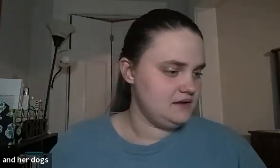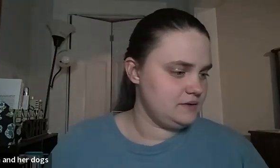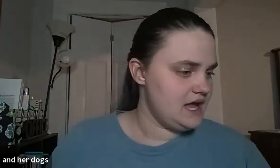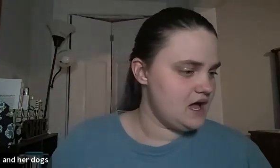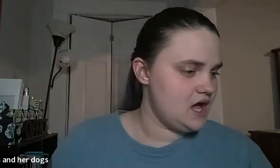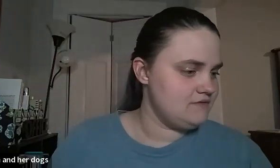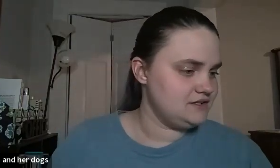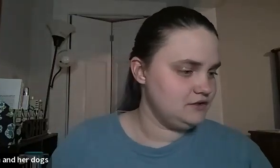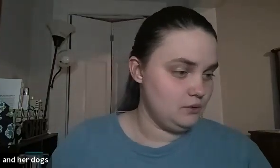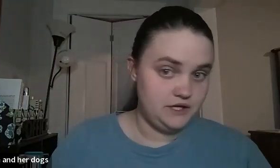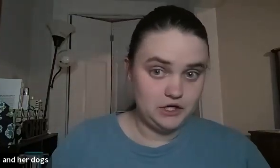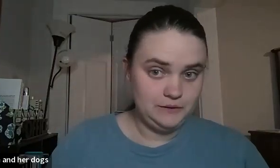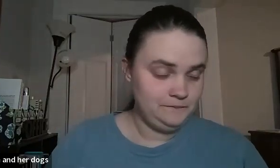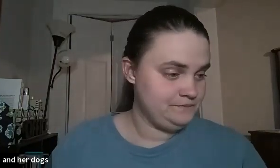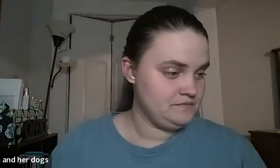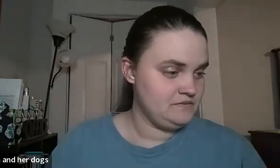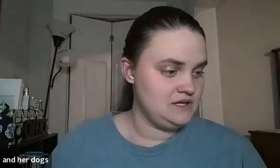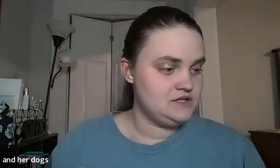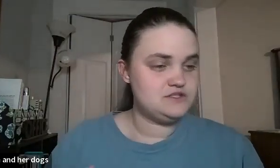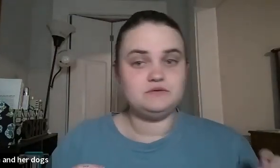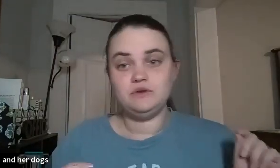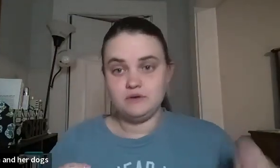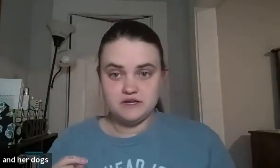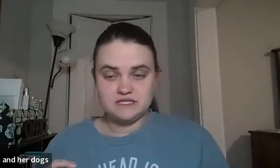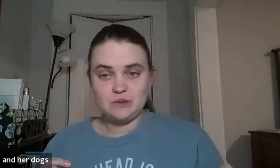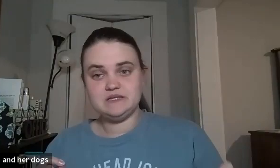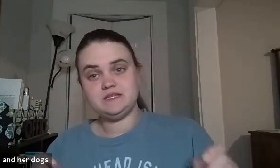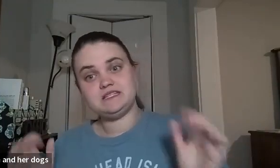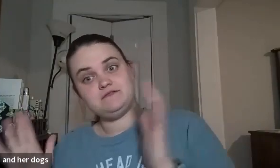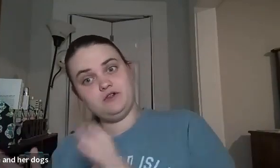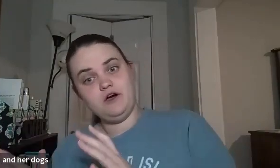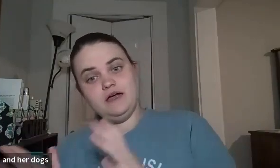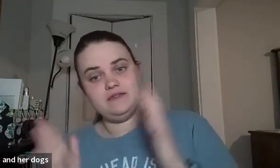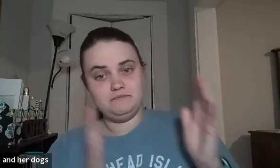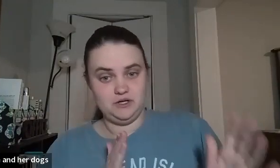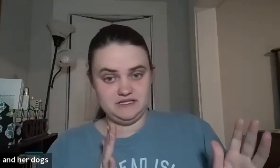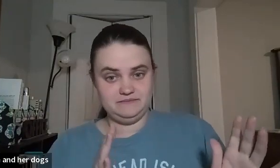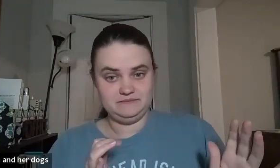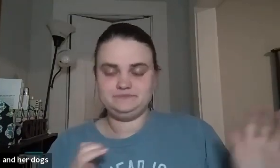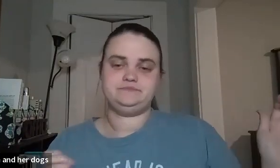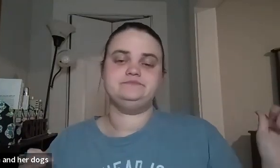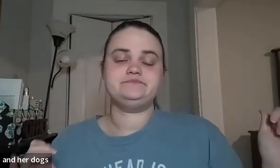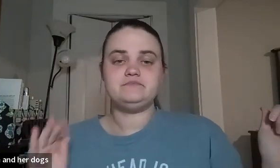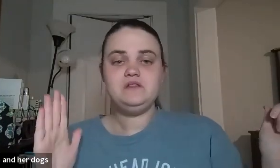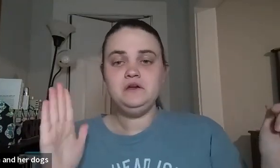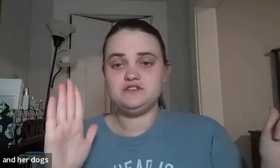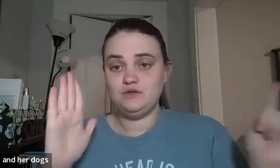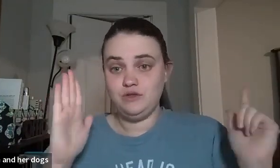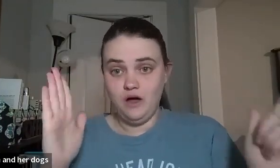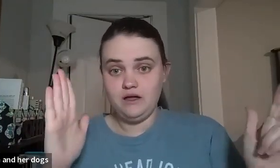Then we have lawyer. So lawyer is going to be the sign for law, and then person. So law is